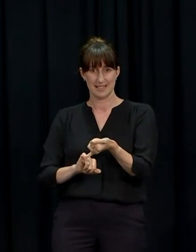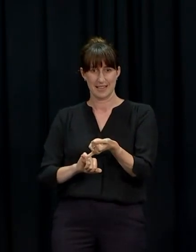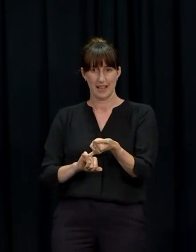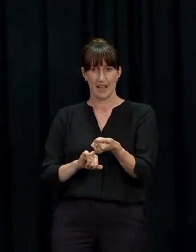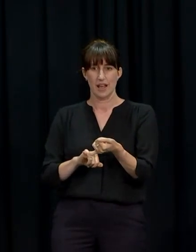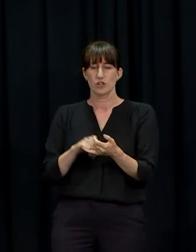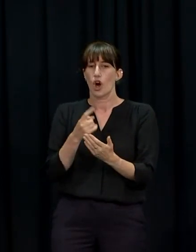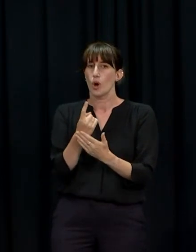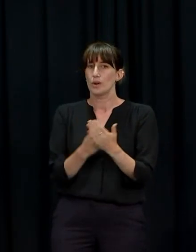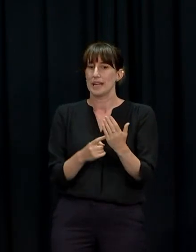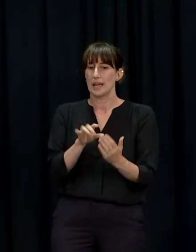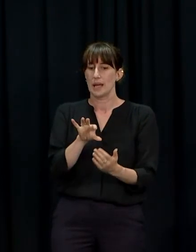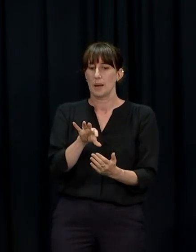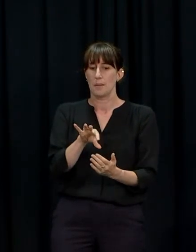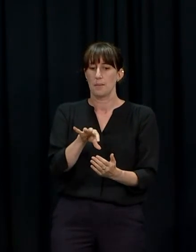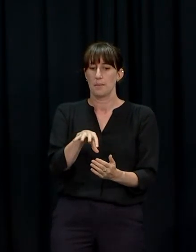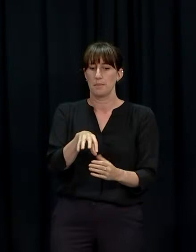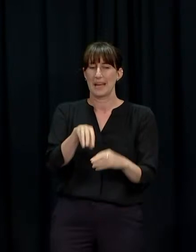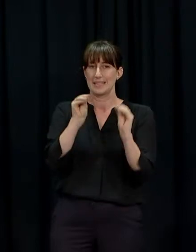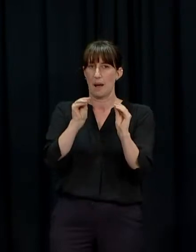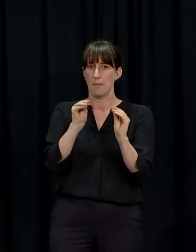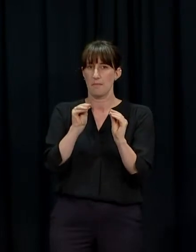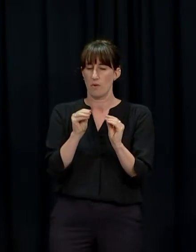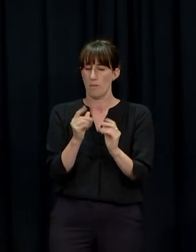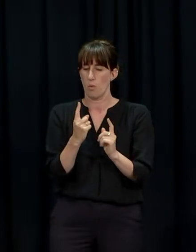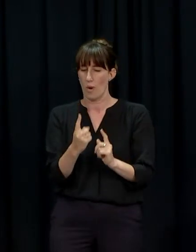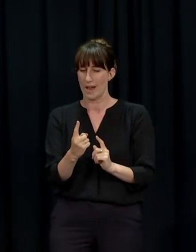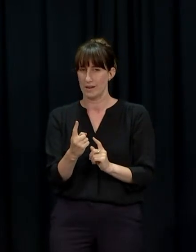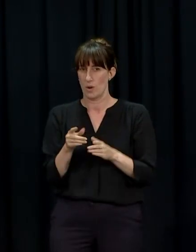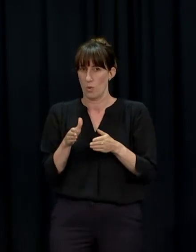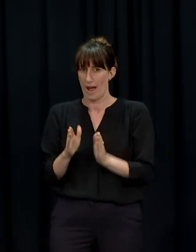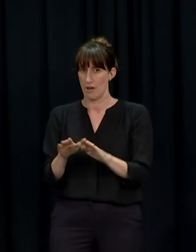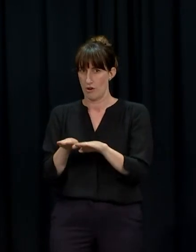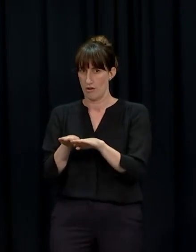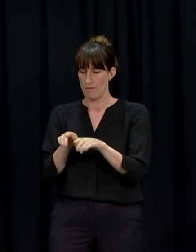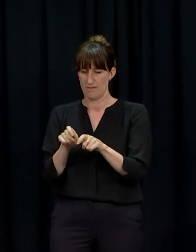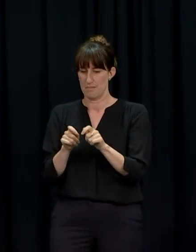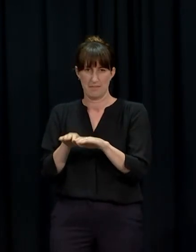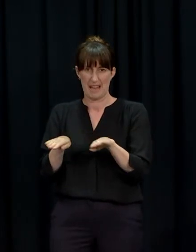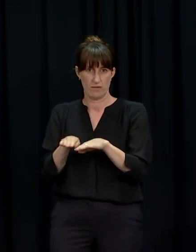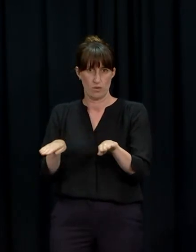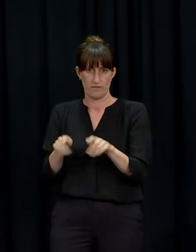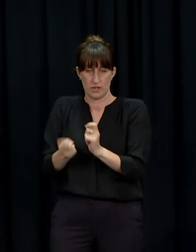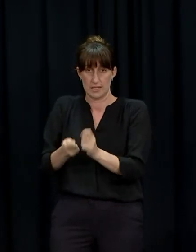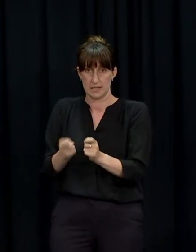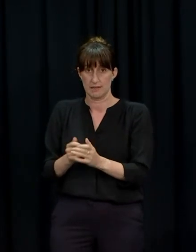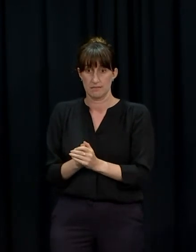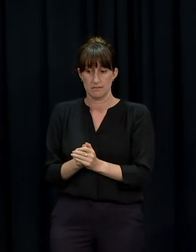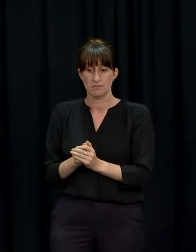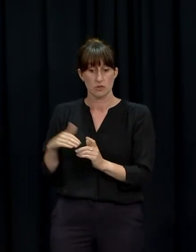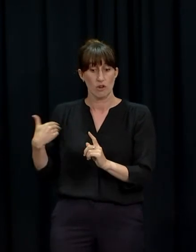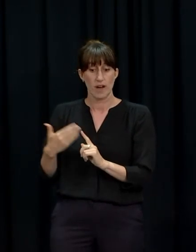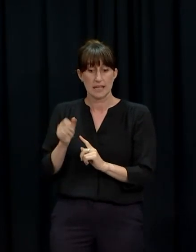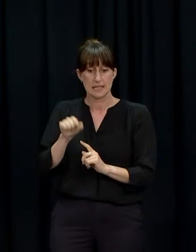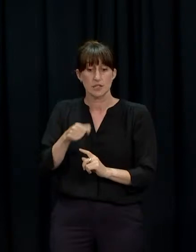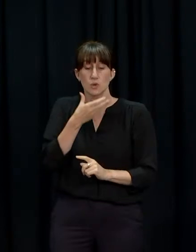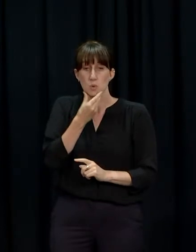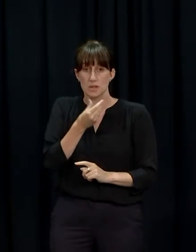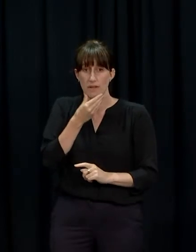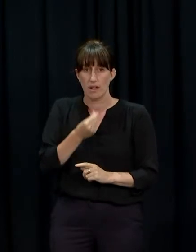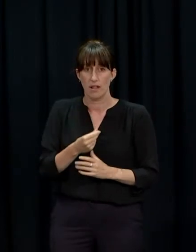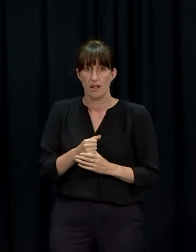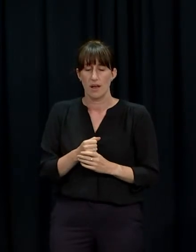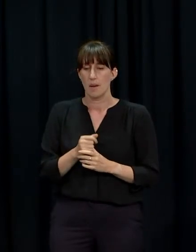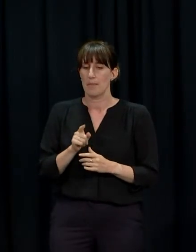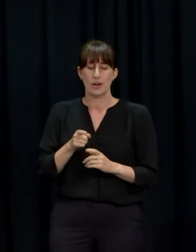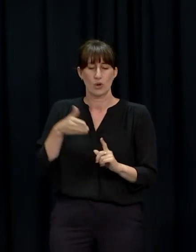of different platforms. It has been useful so far, but we're not specifically